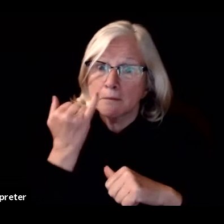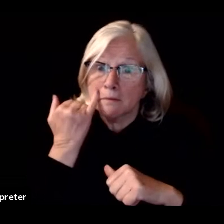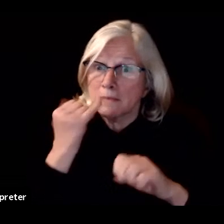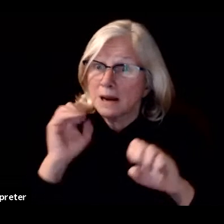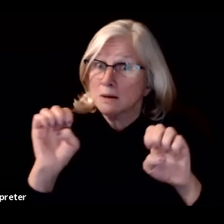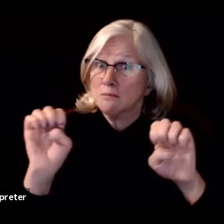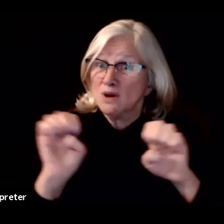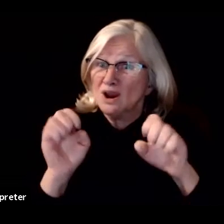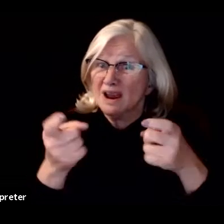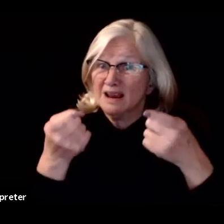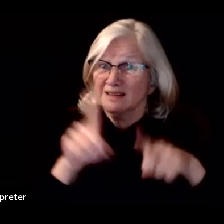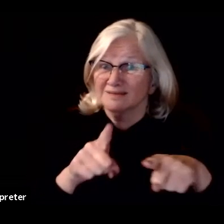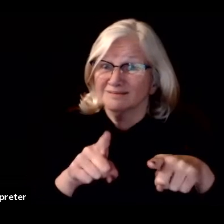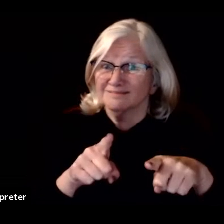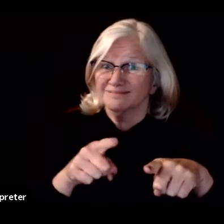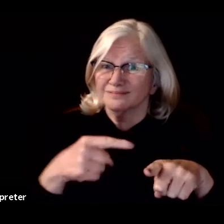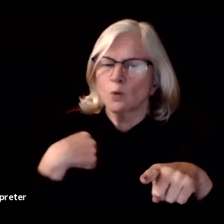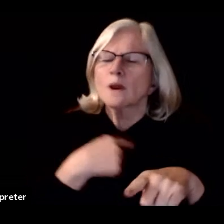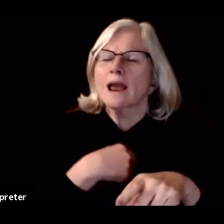Thank you.